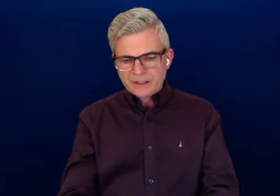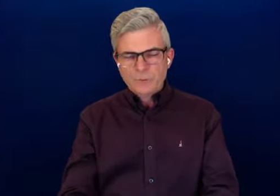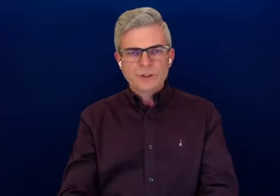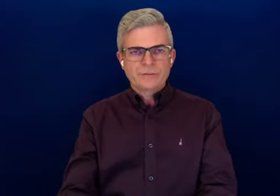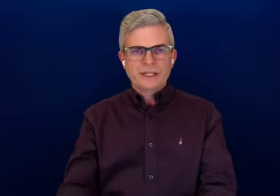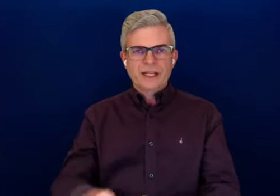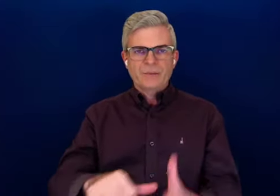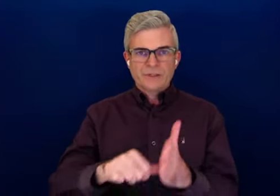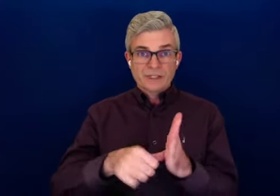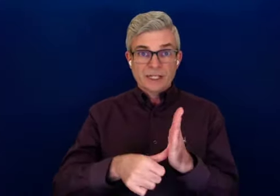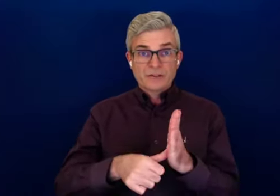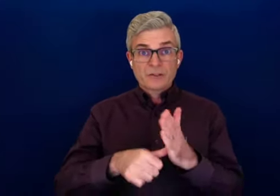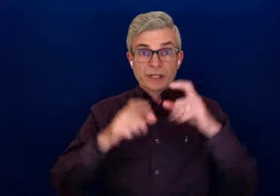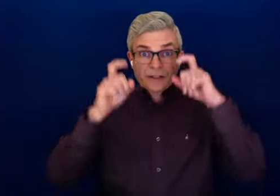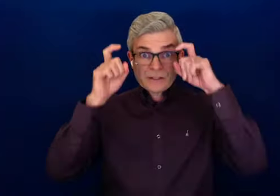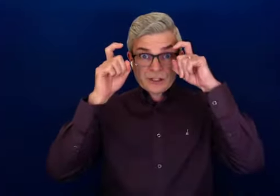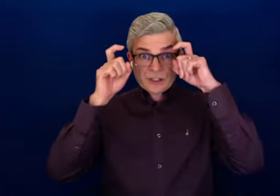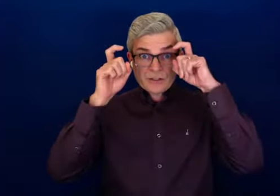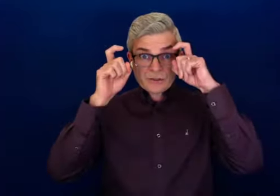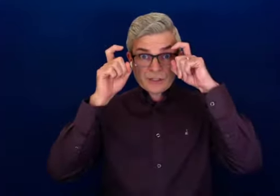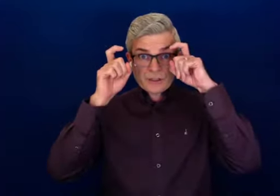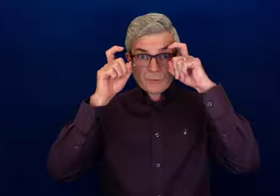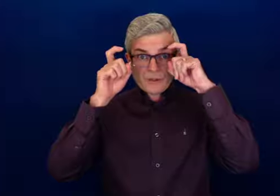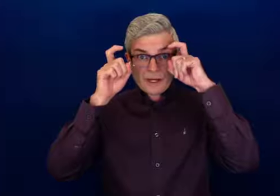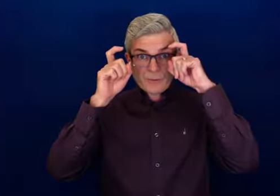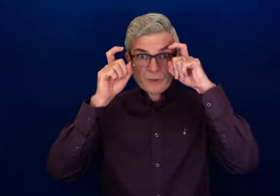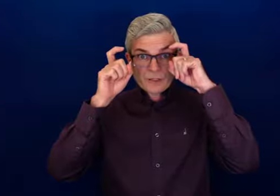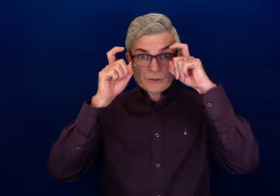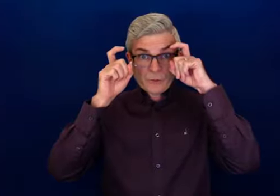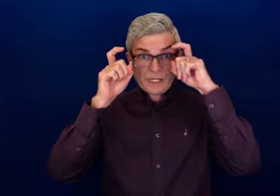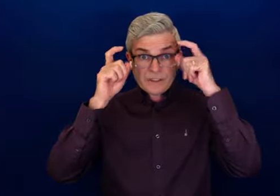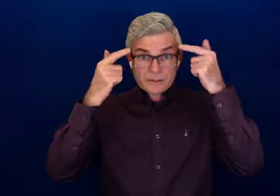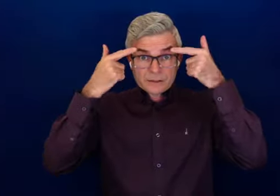I want to emphasize transitions are done with eyebrows raised.